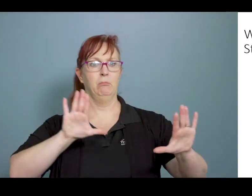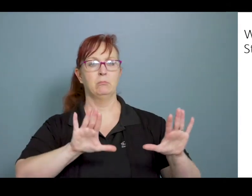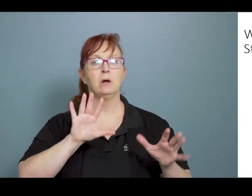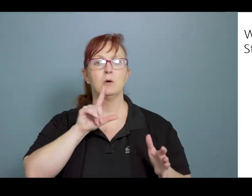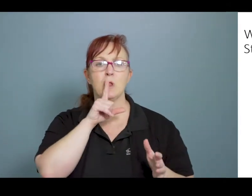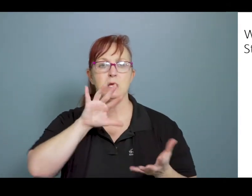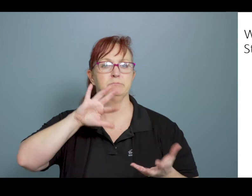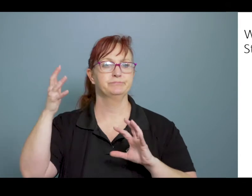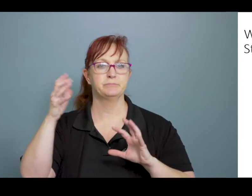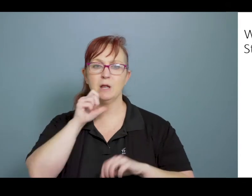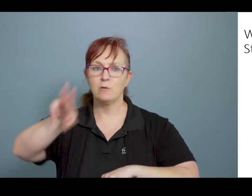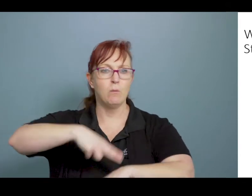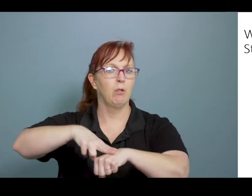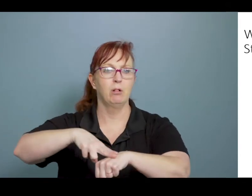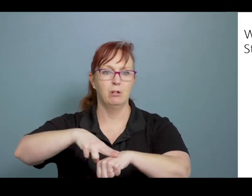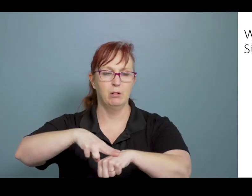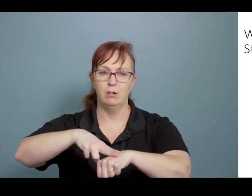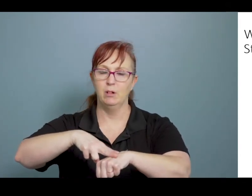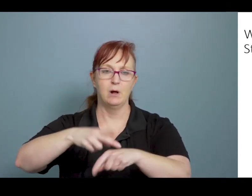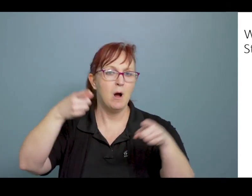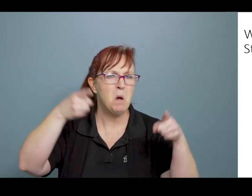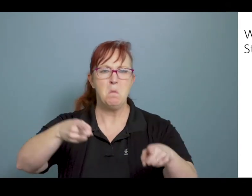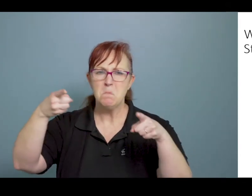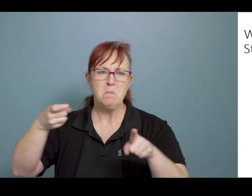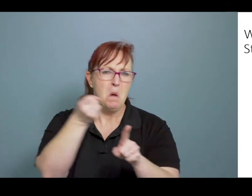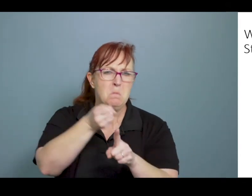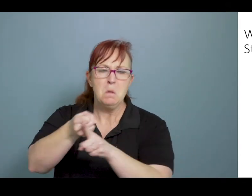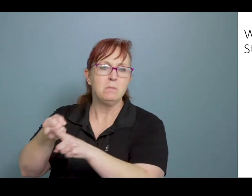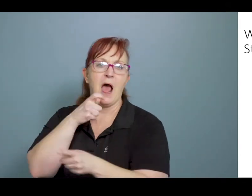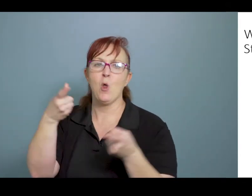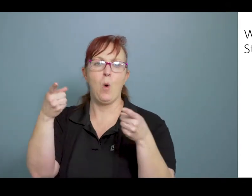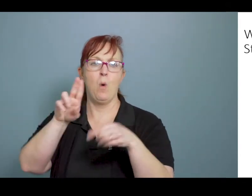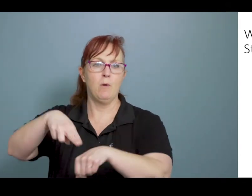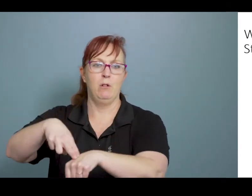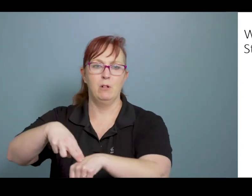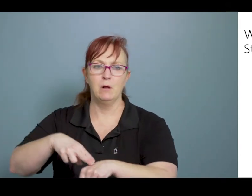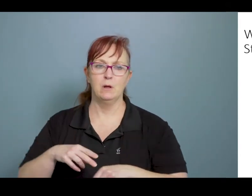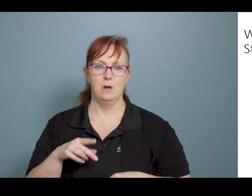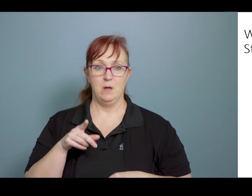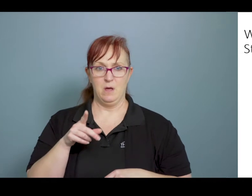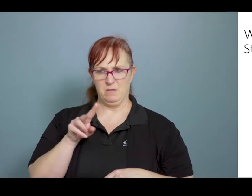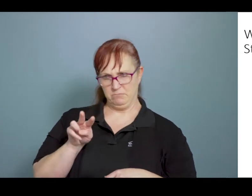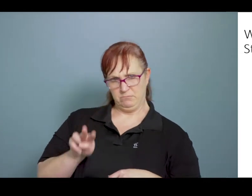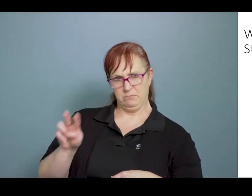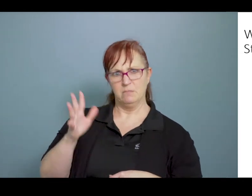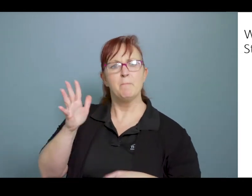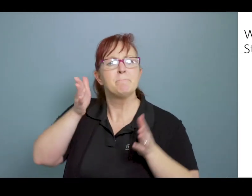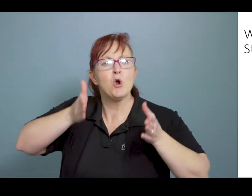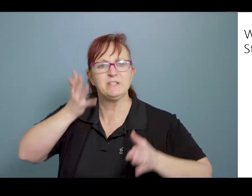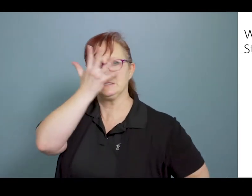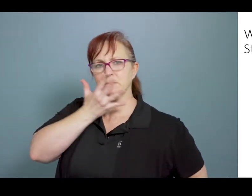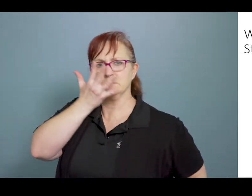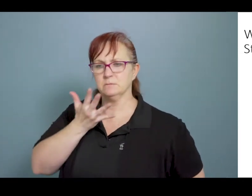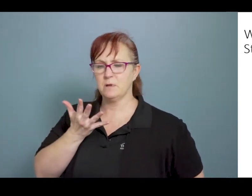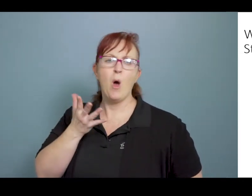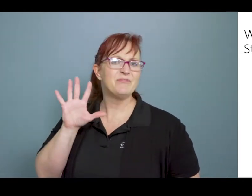event. And often some of the signs of distress are to be